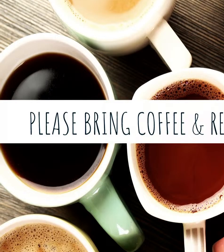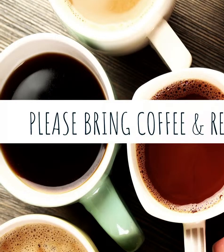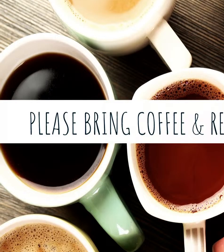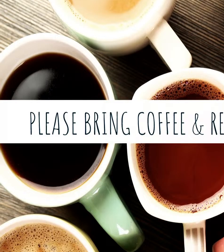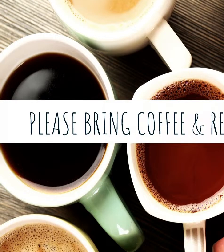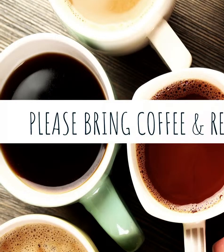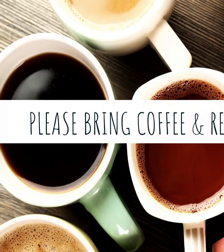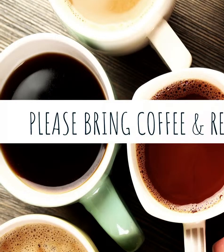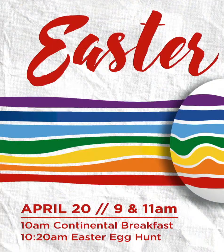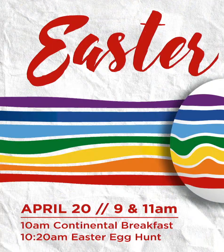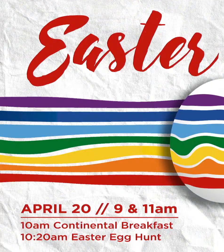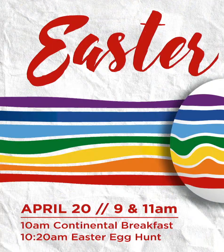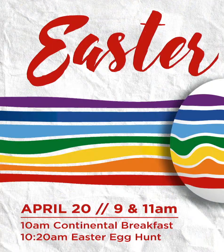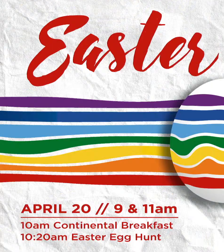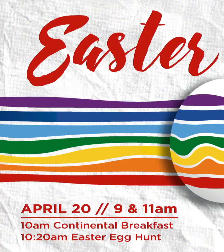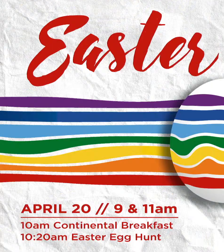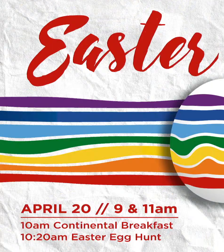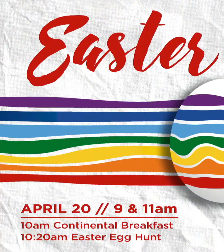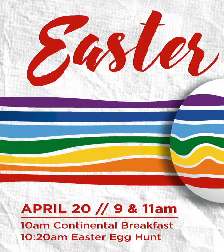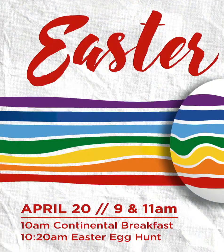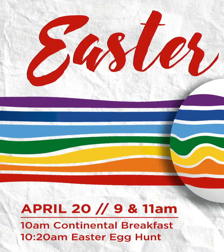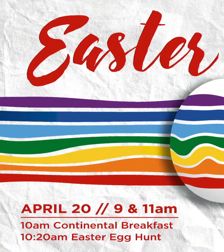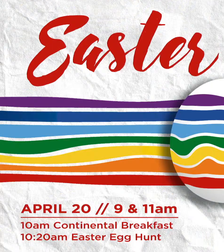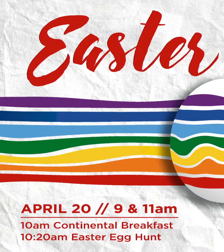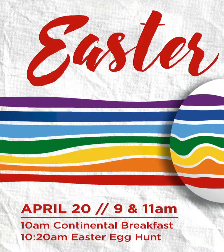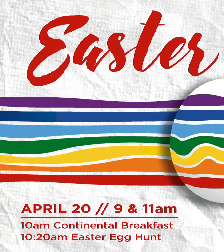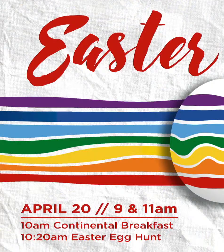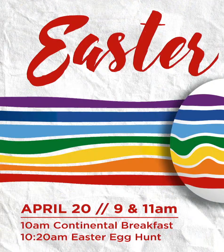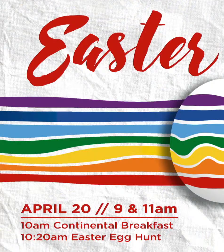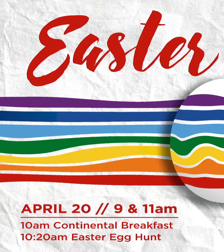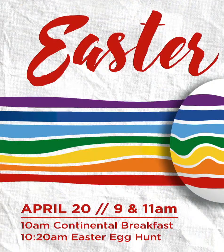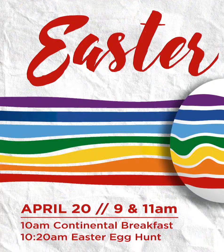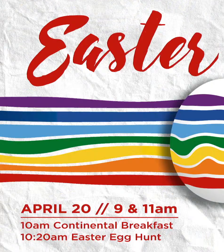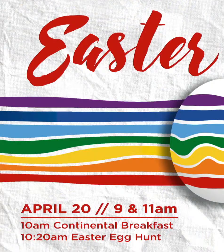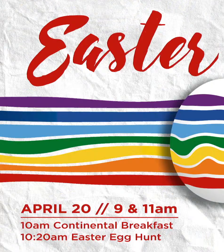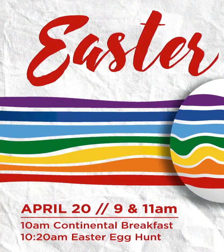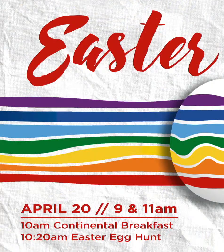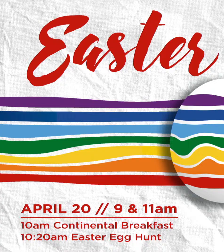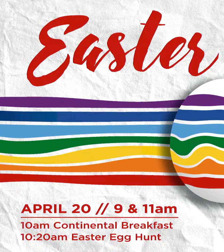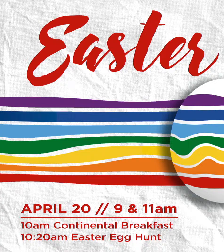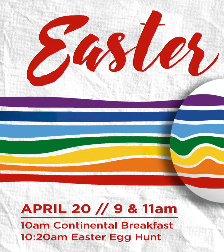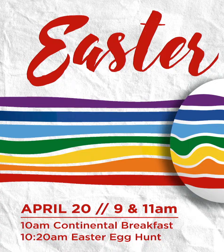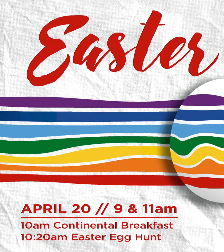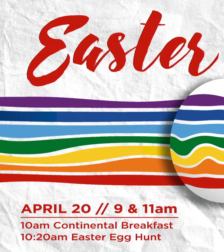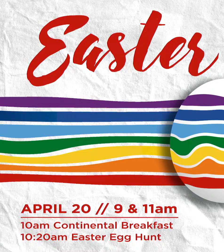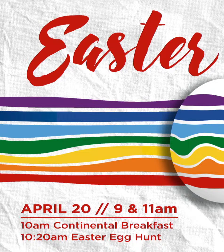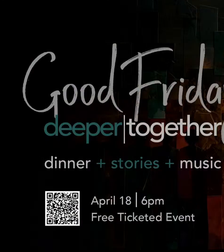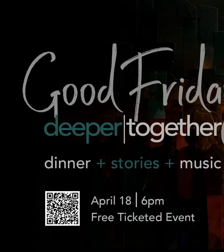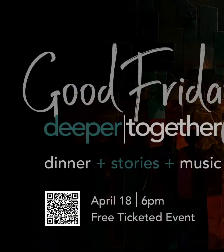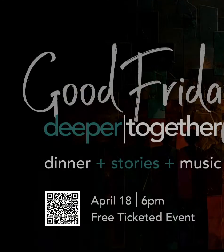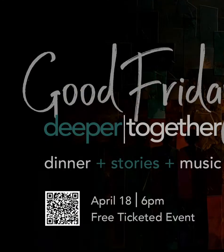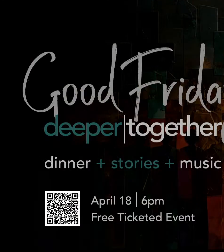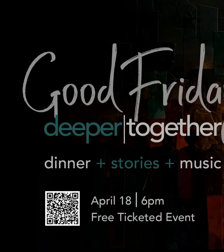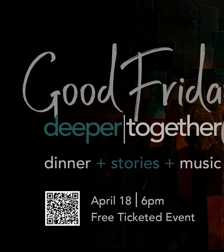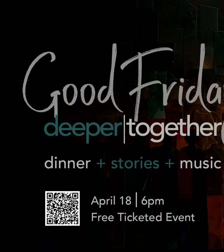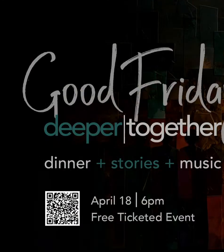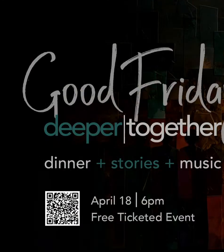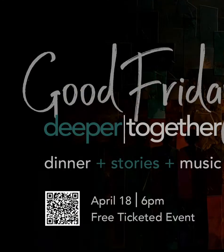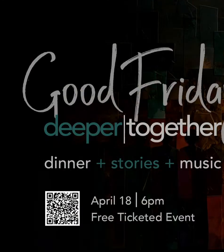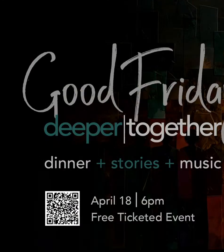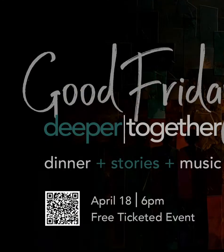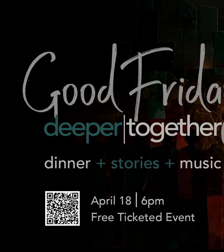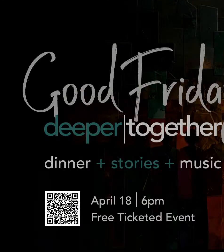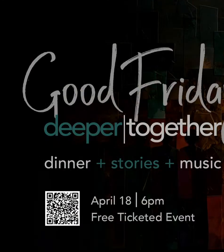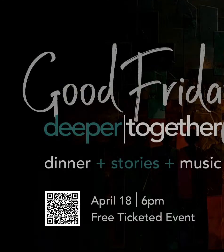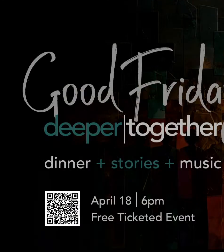You take my hand, say let's go. Searching for light in tunnels. Making the best